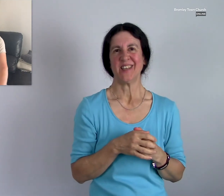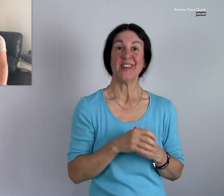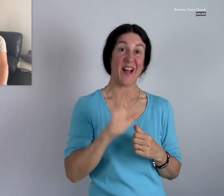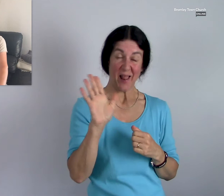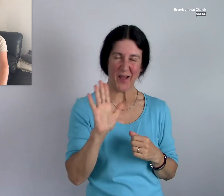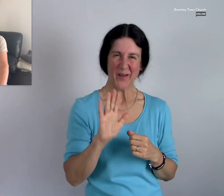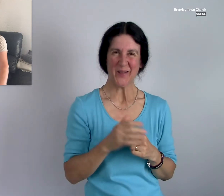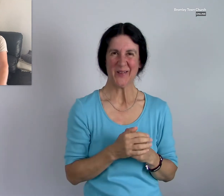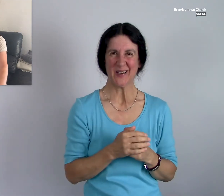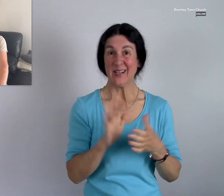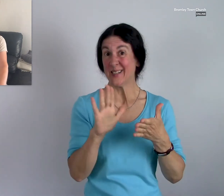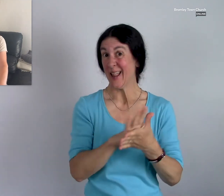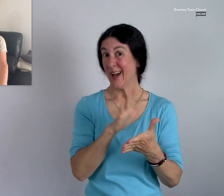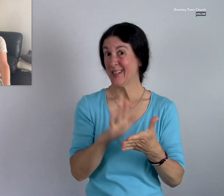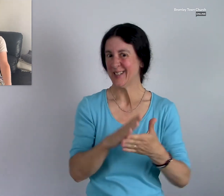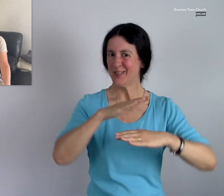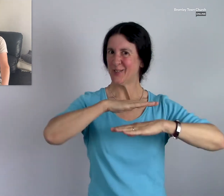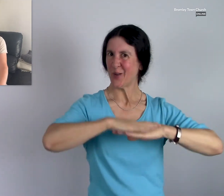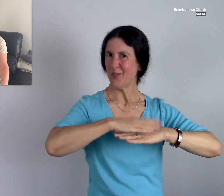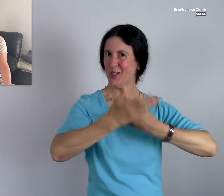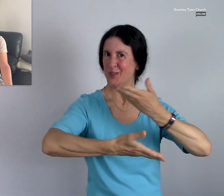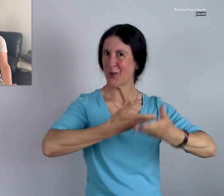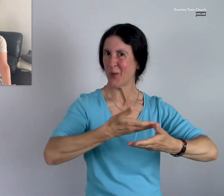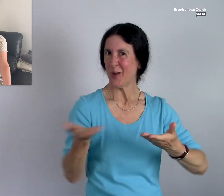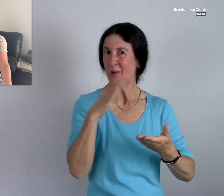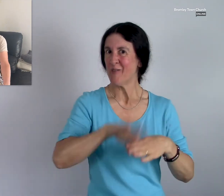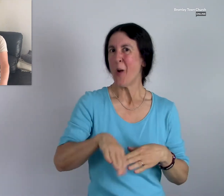We're delighted to be able to do a sofa story all the way from